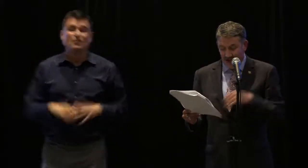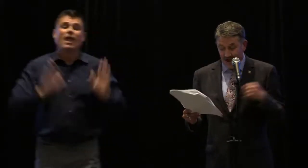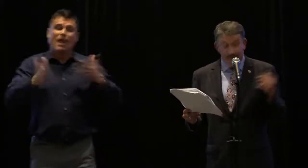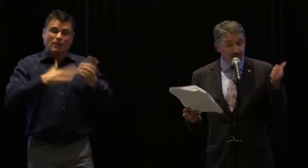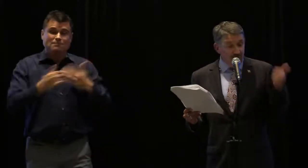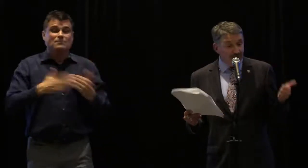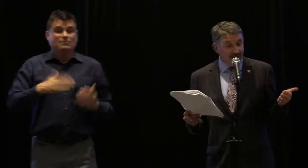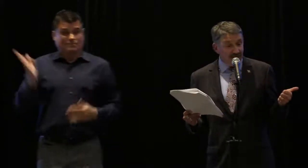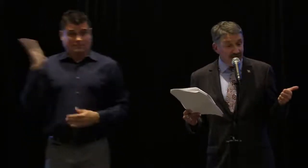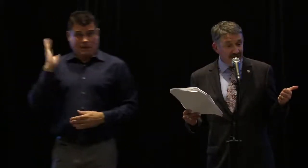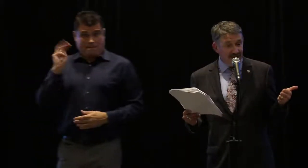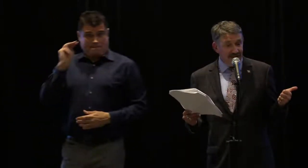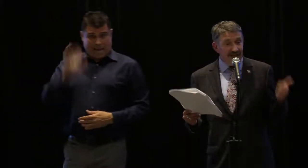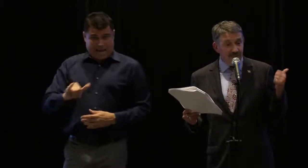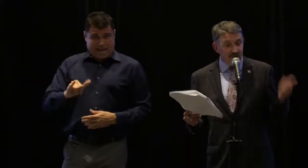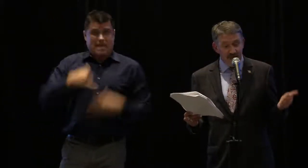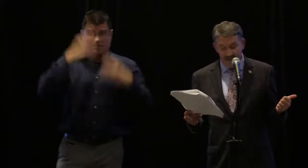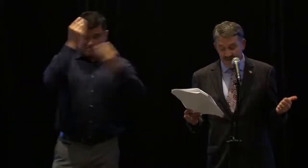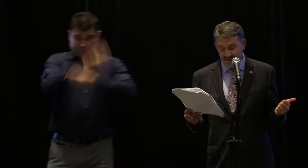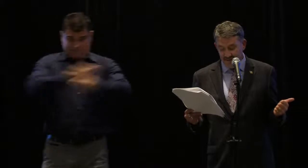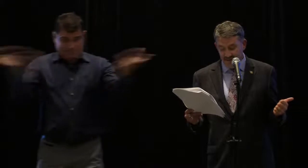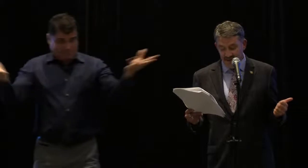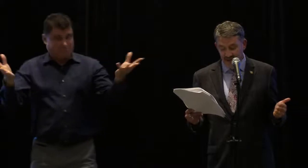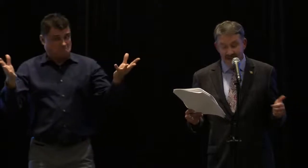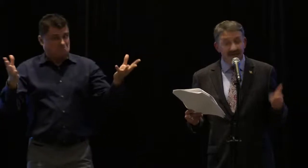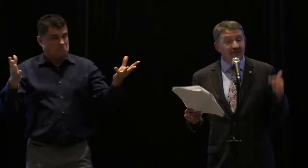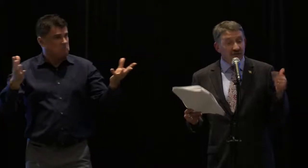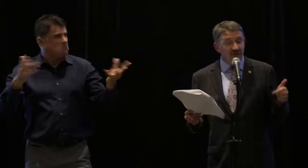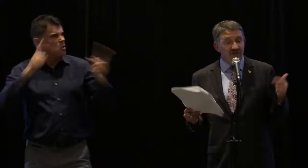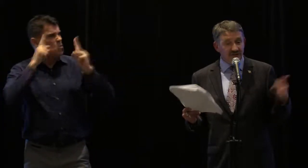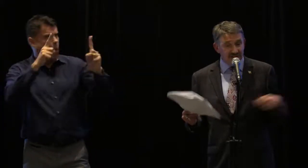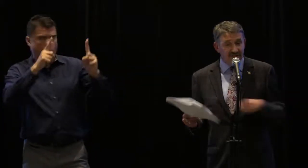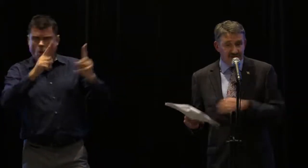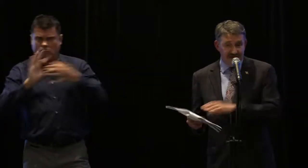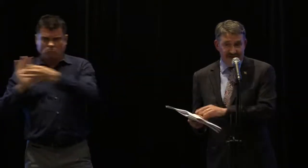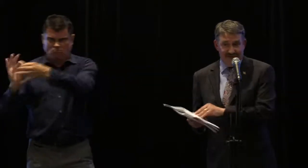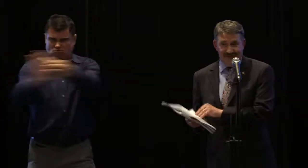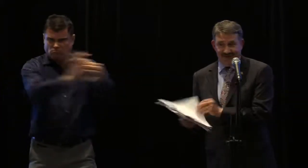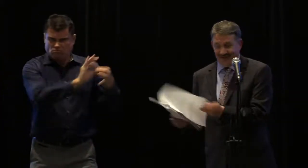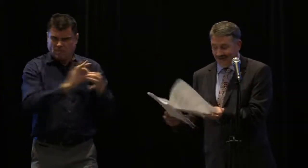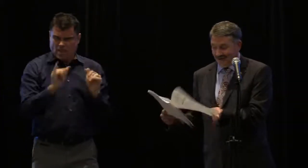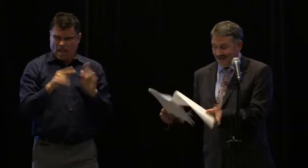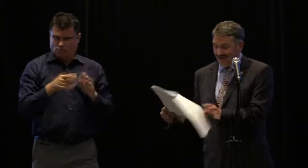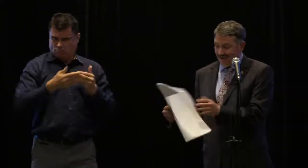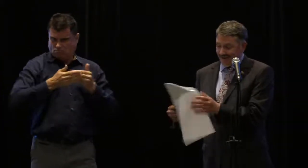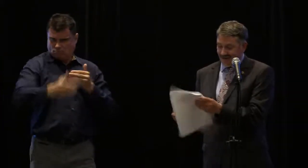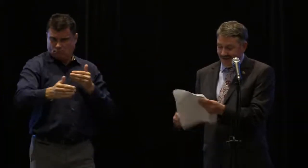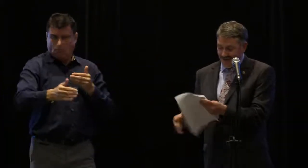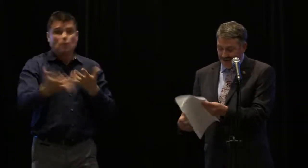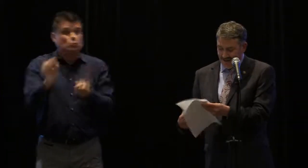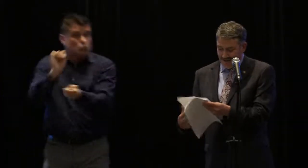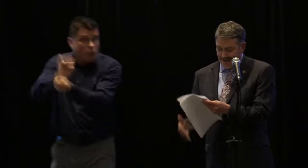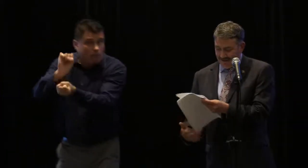these standards are employment, in employment, and in service delivery.